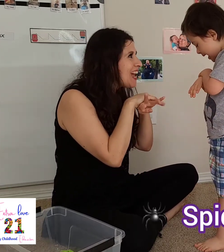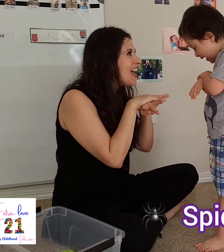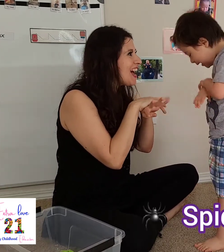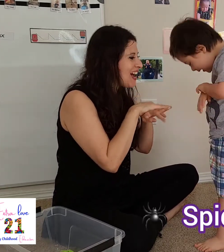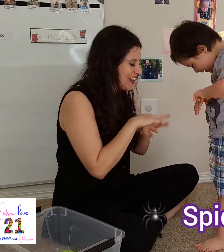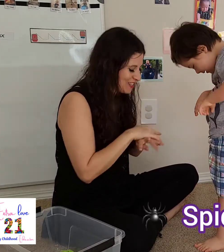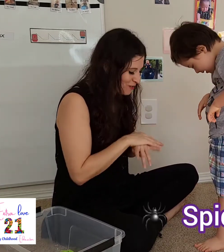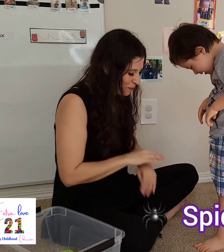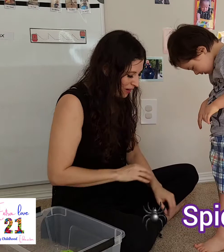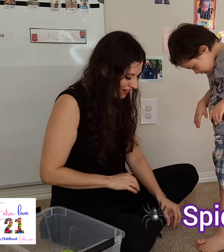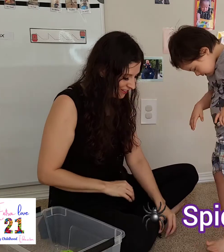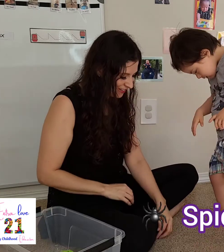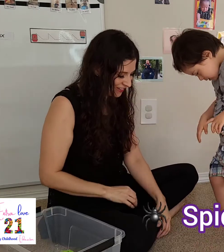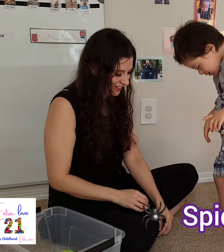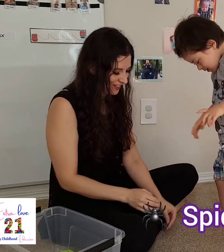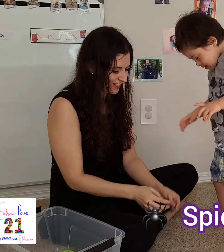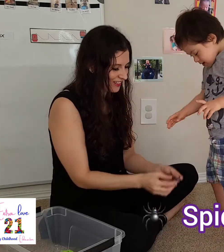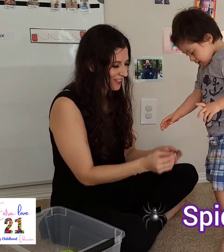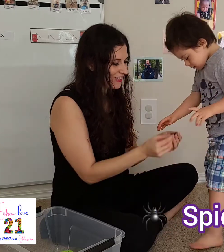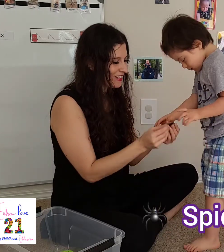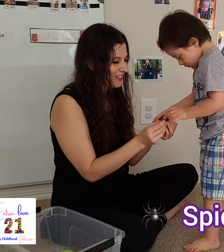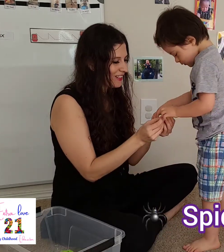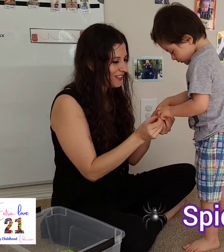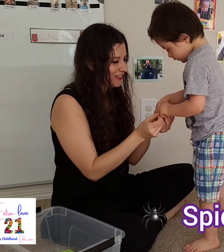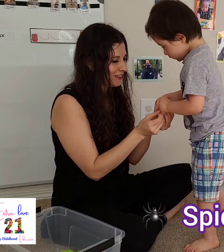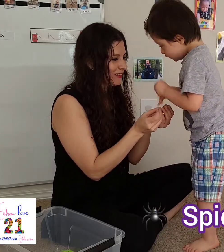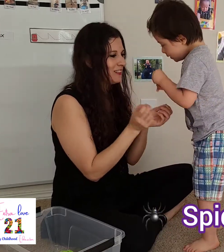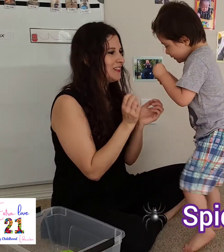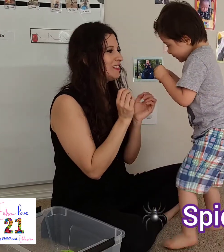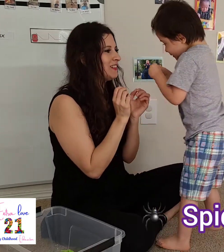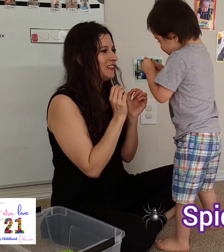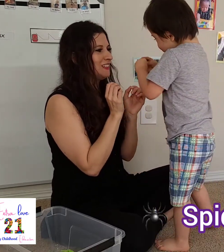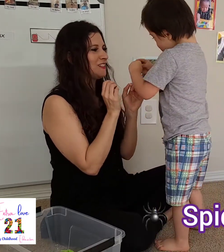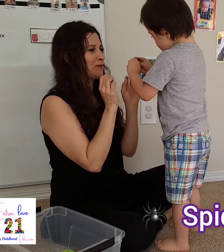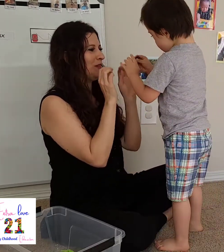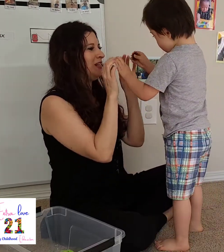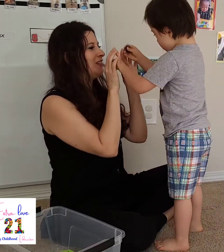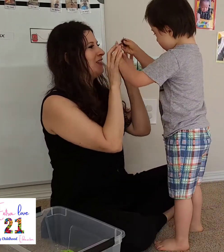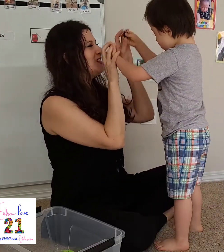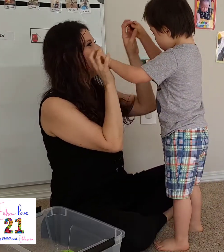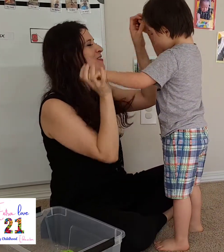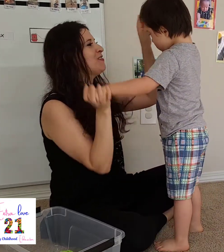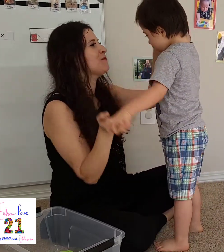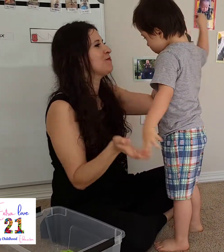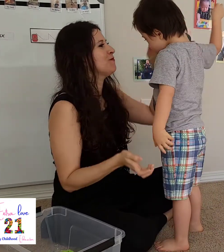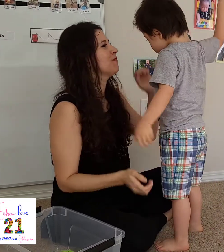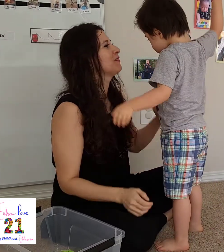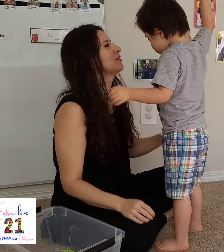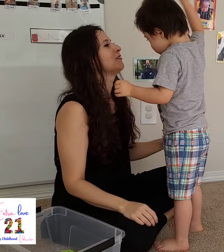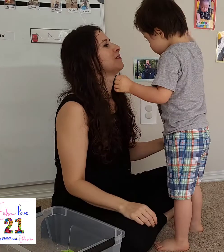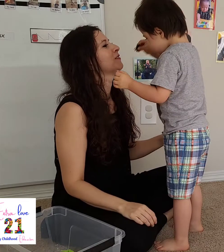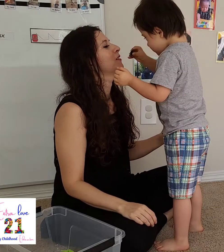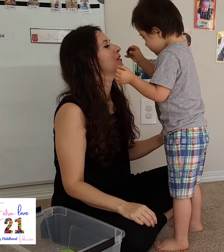Yeah. A spider. Yeah. Oh. A little spider. No. No. No. Okay.